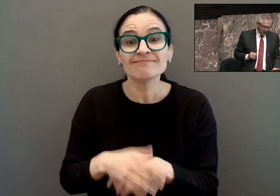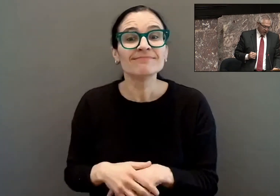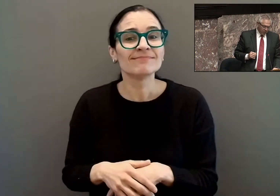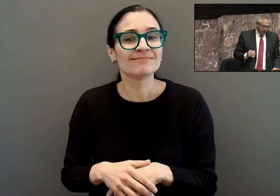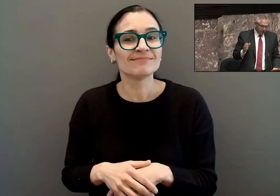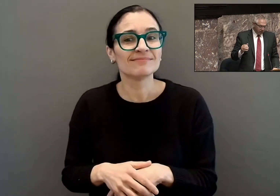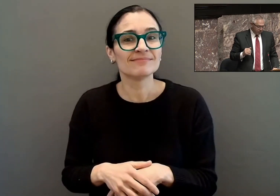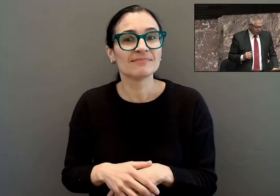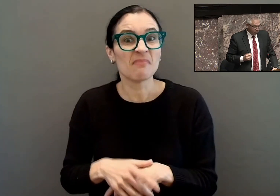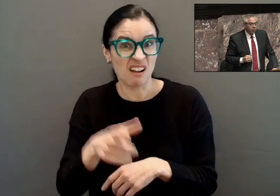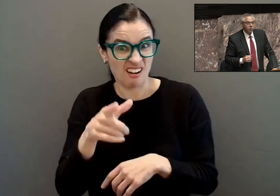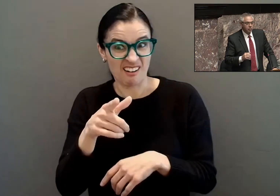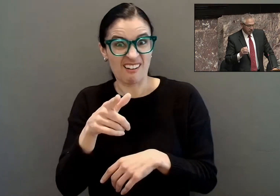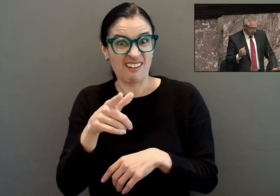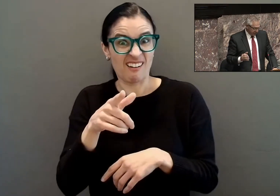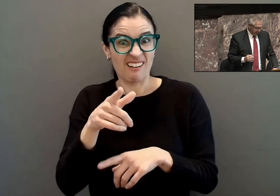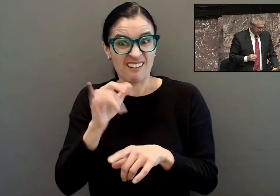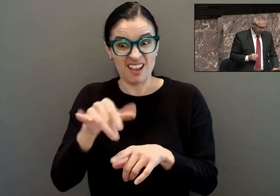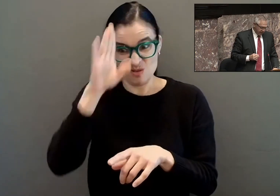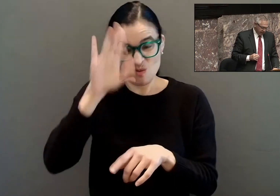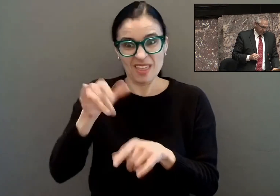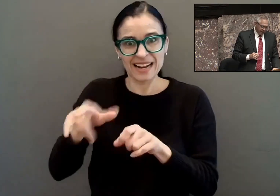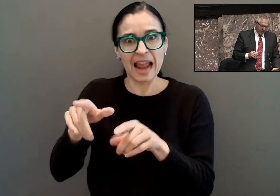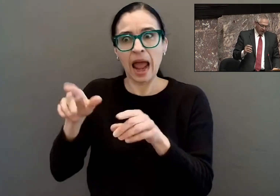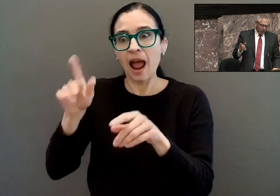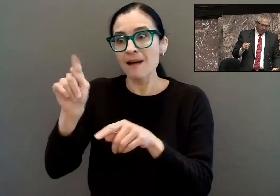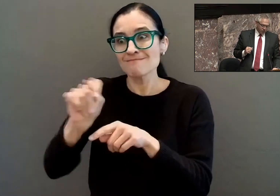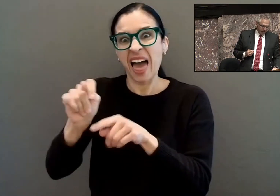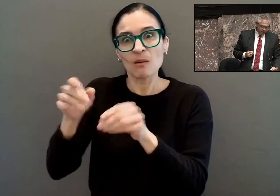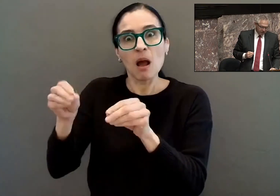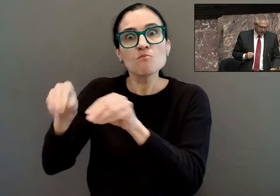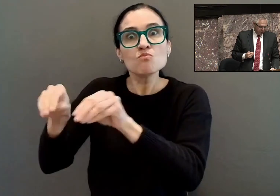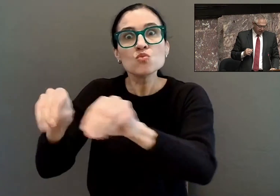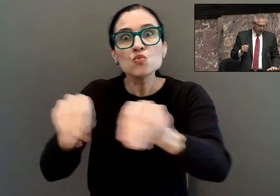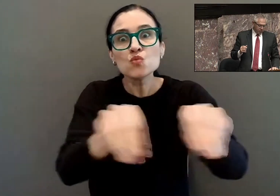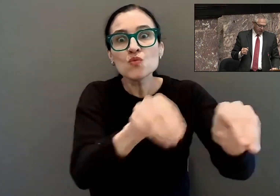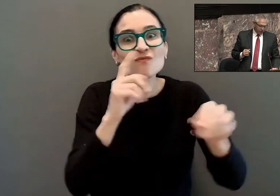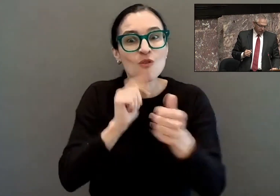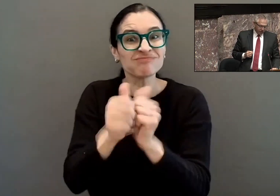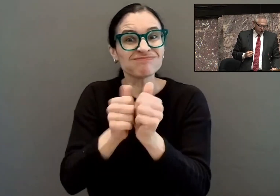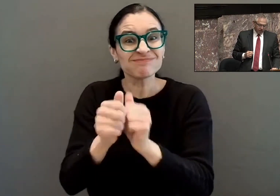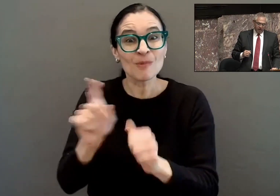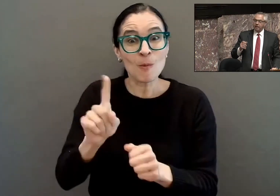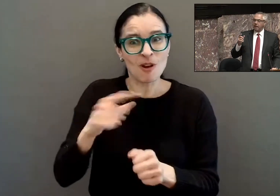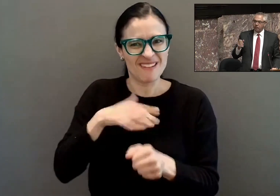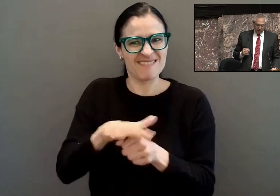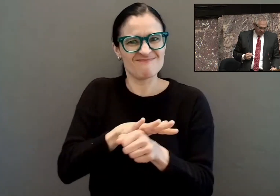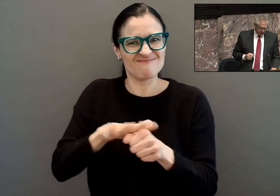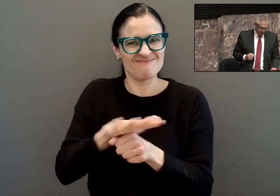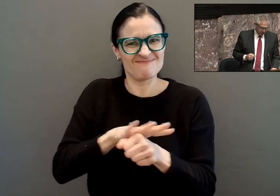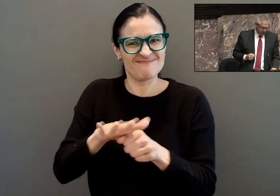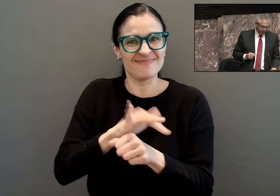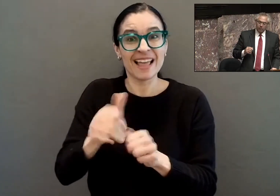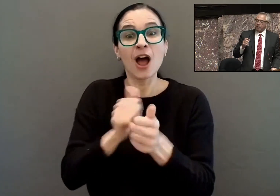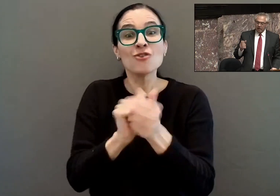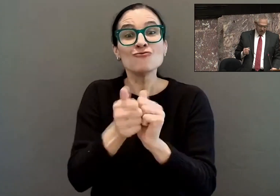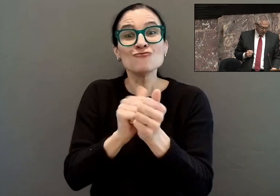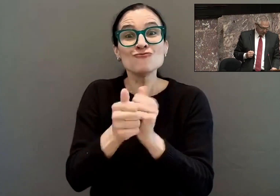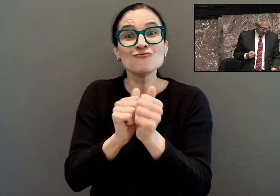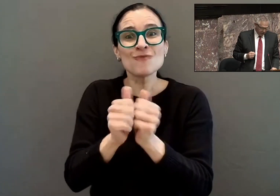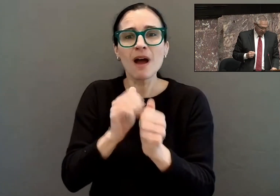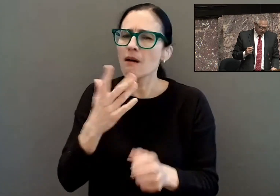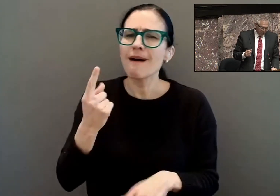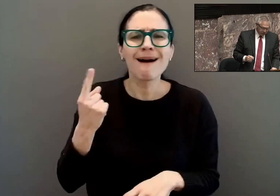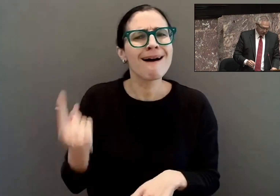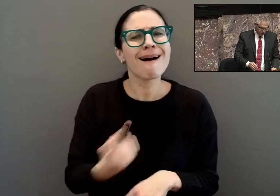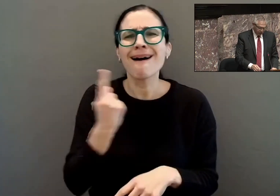vehicle? Well, in Caribou-Chilcotin, we do exactly that. The outhouse races have been a late winter tradition in the Interlakes area for many